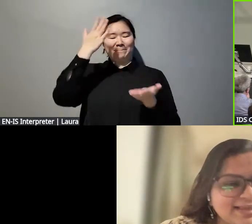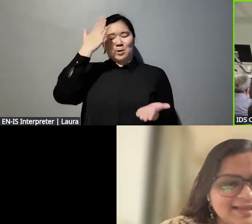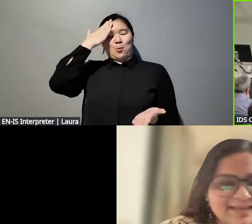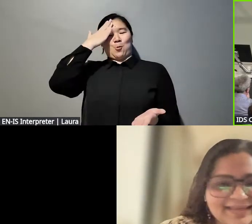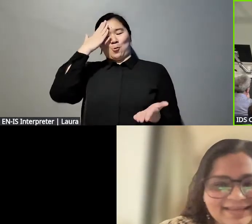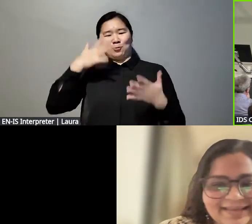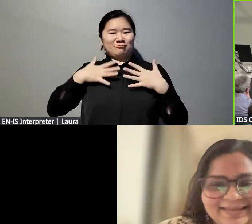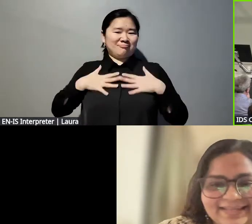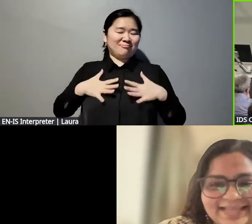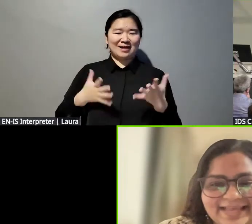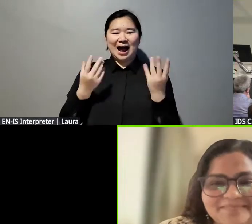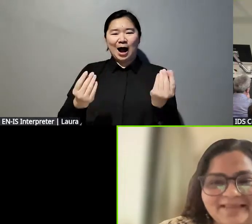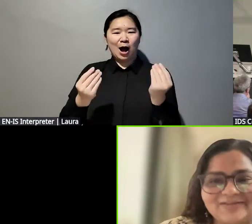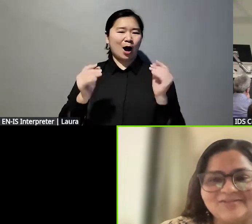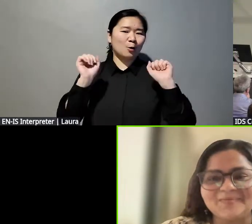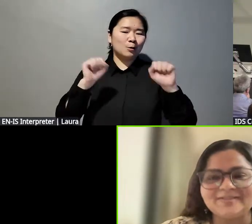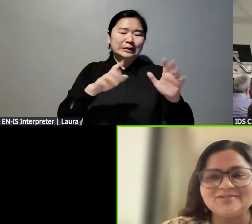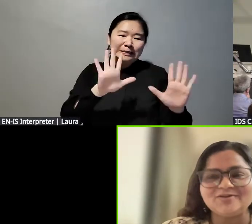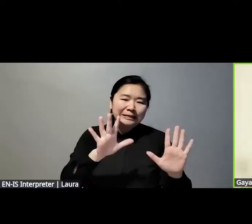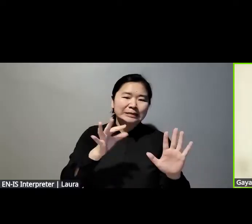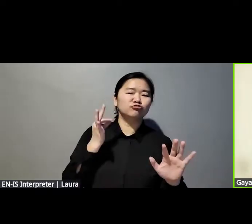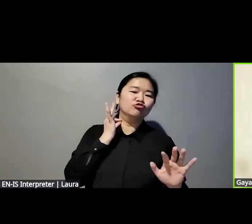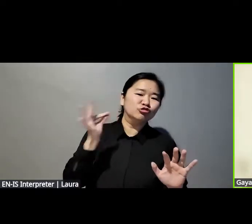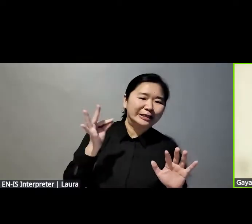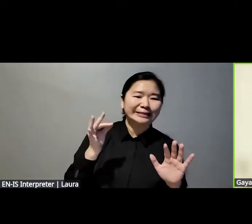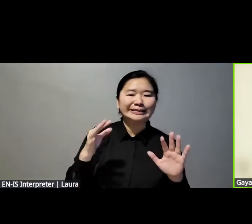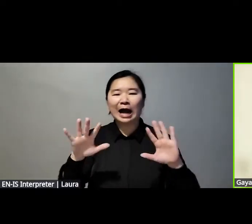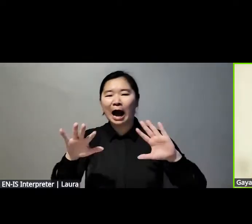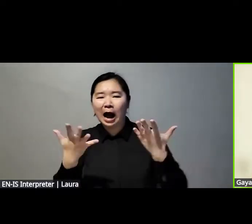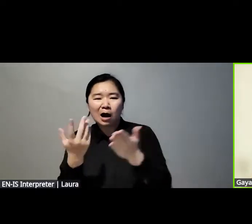you. Yes, I am. Thank you so much, John.